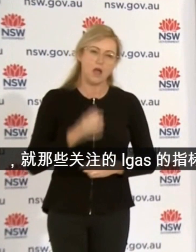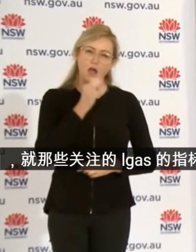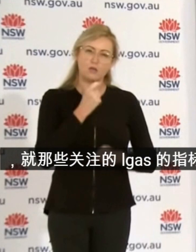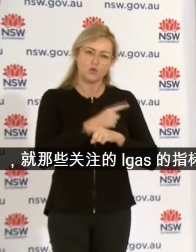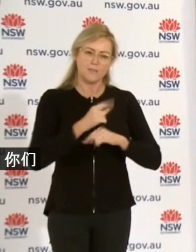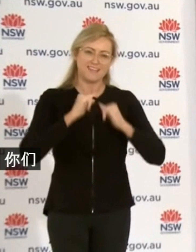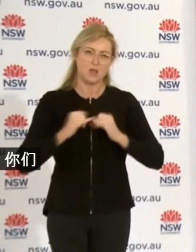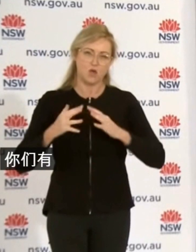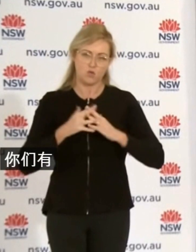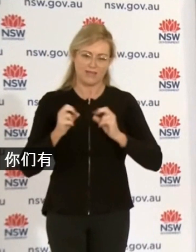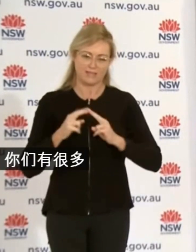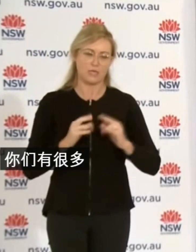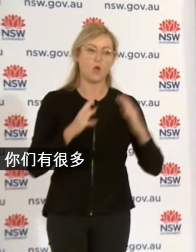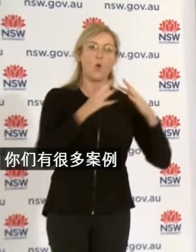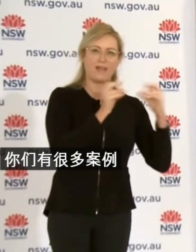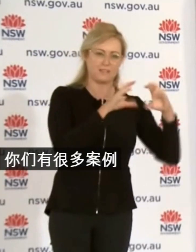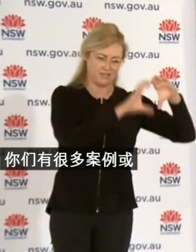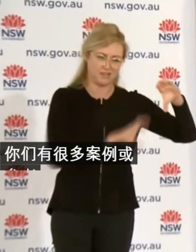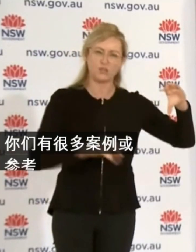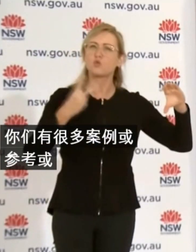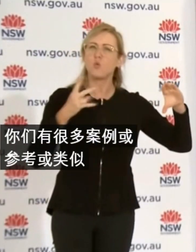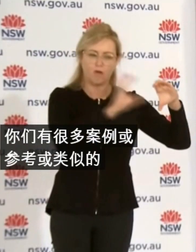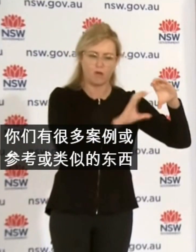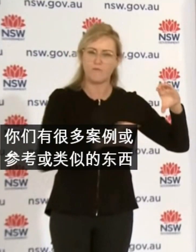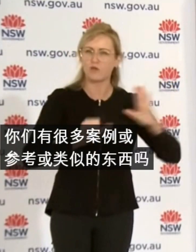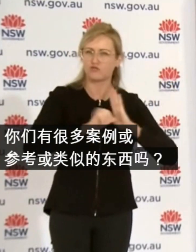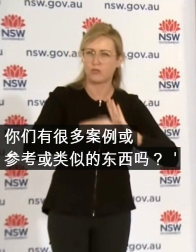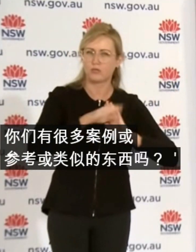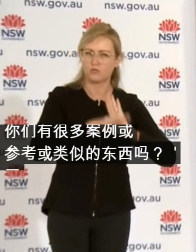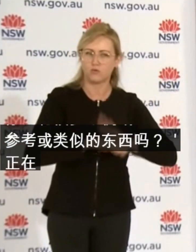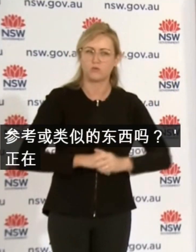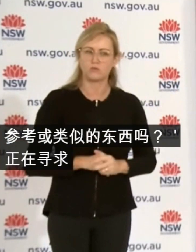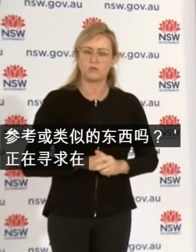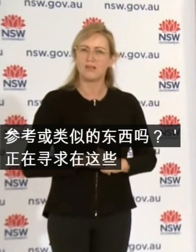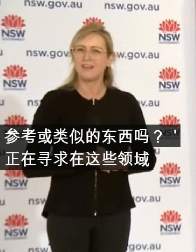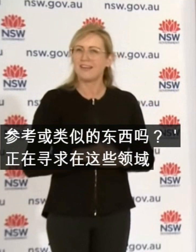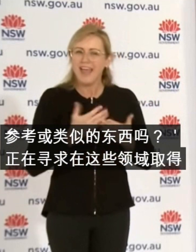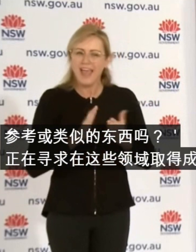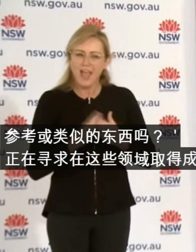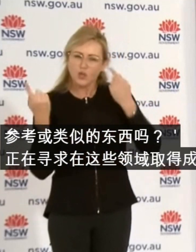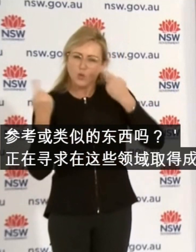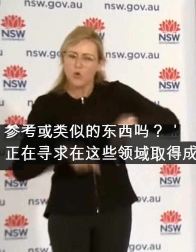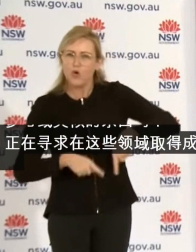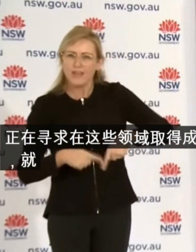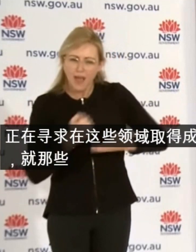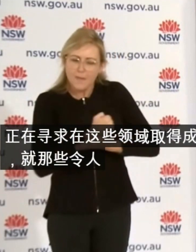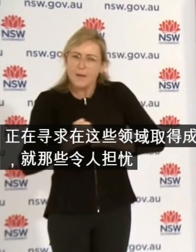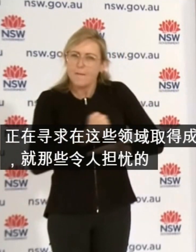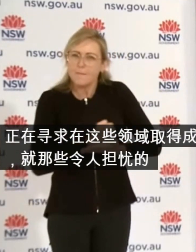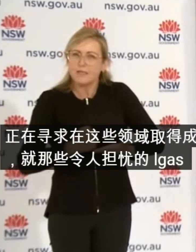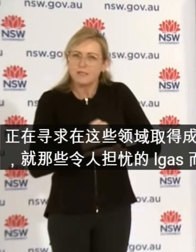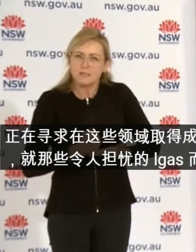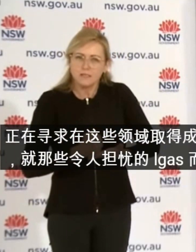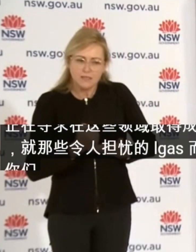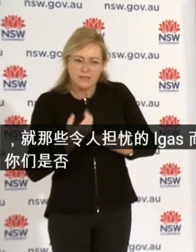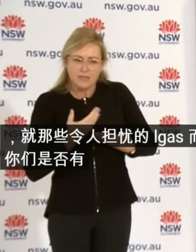concern, do you guys have a number of cases or REF or anything like that you're looking to achieve in those areas? Sorry, in terms of those LGAs